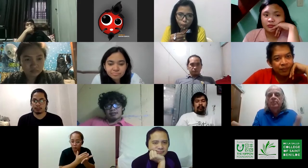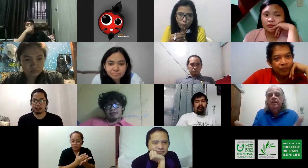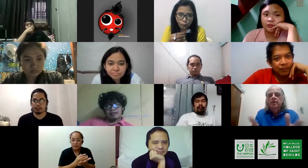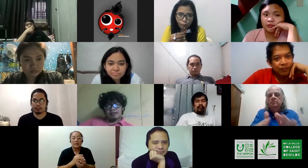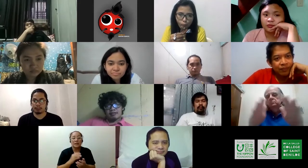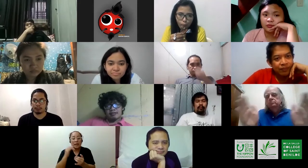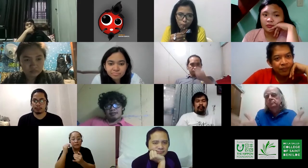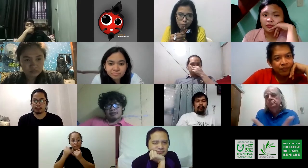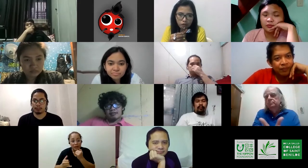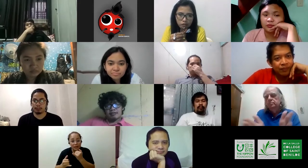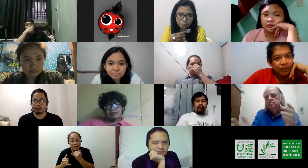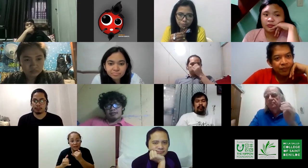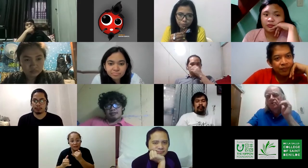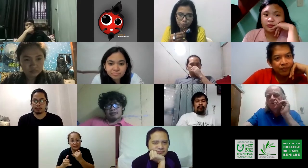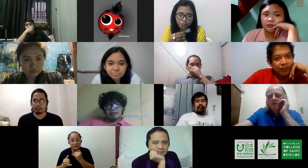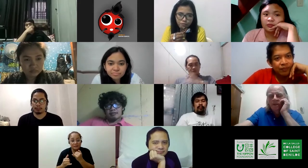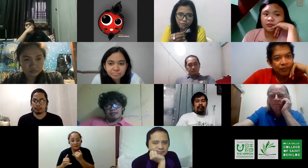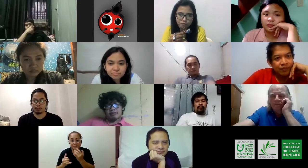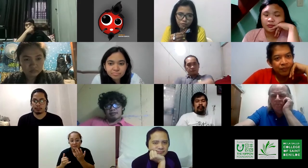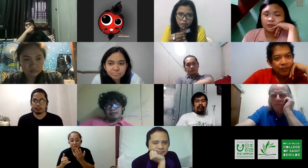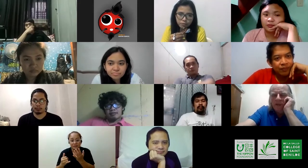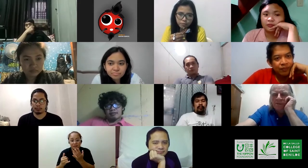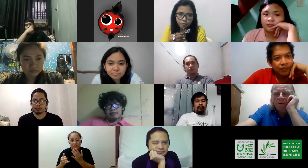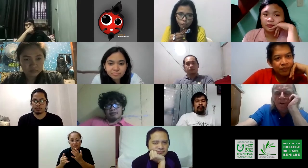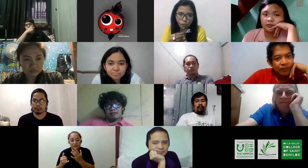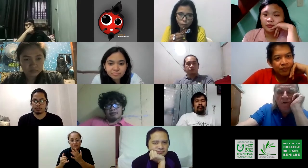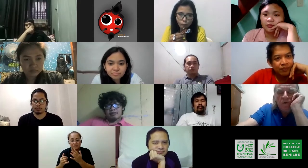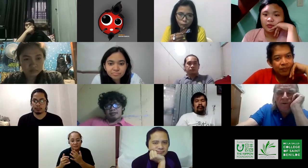be first and last part of the course.